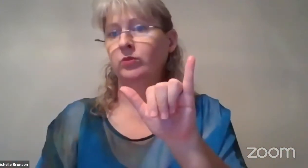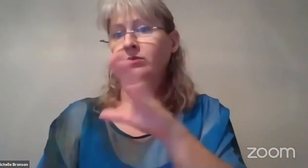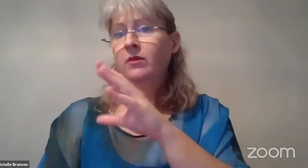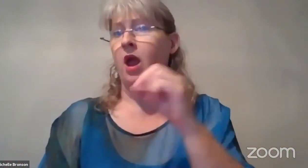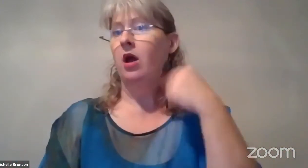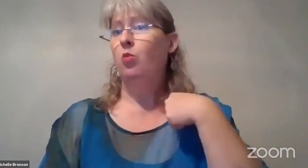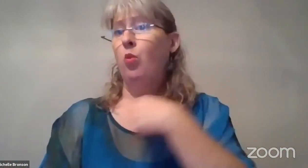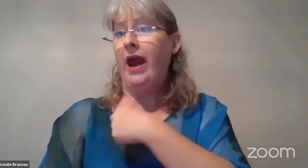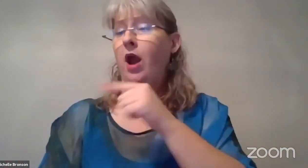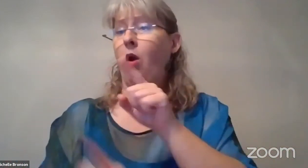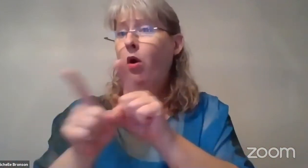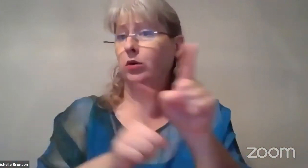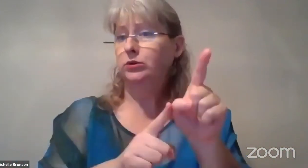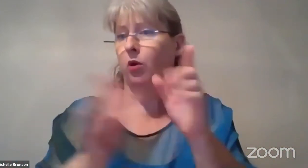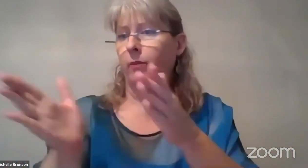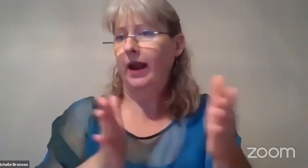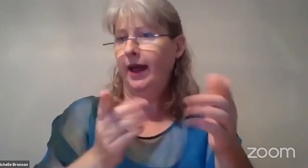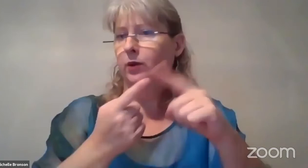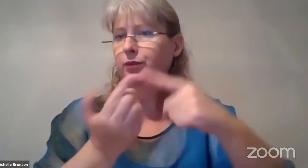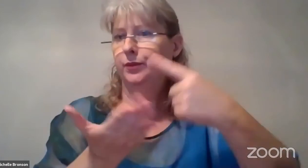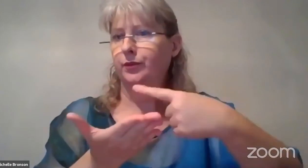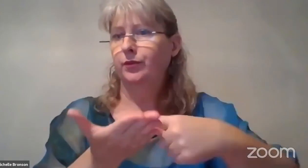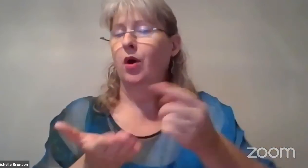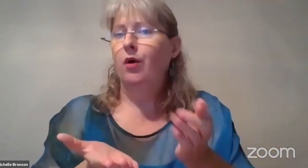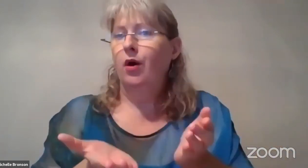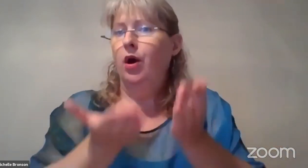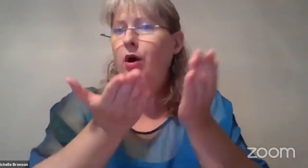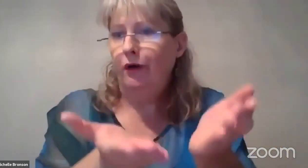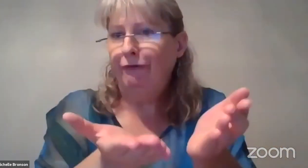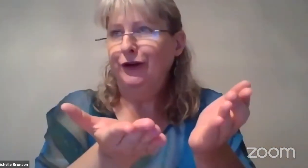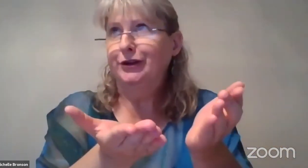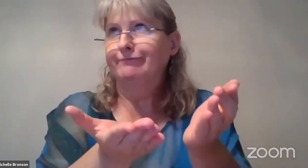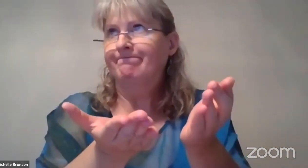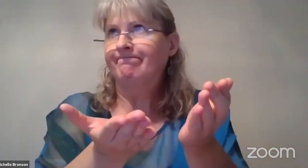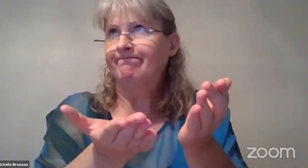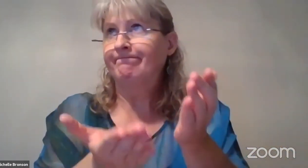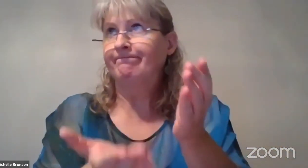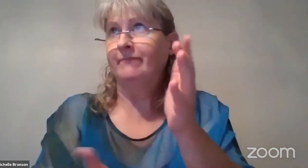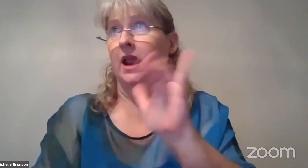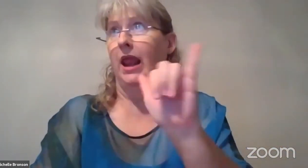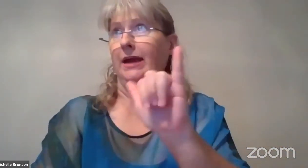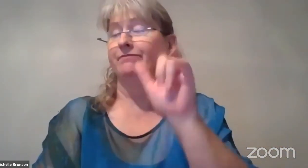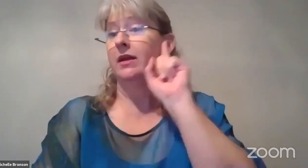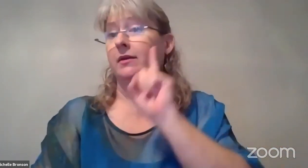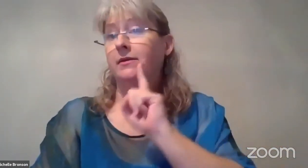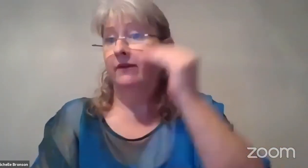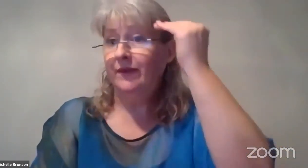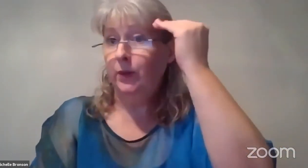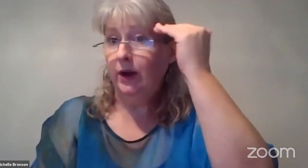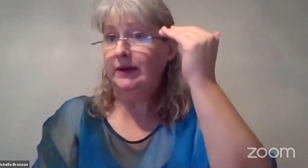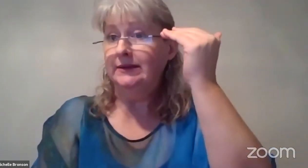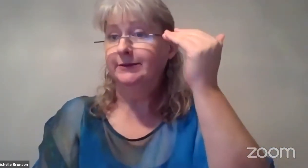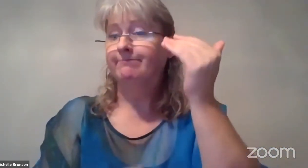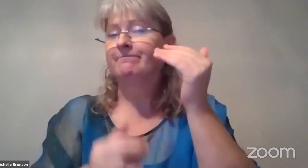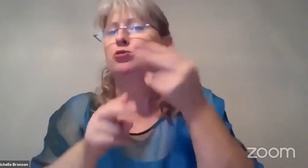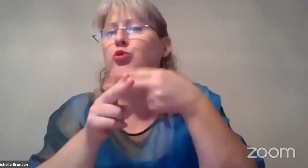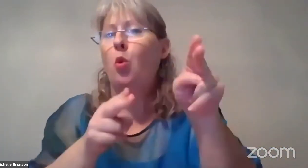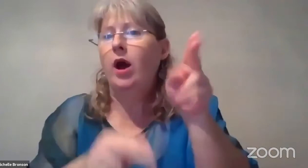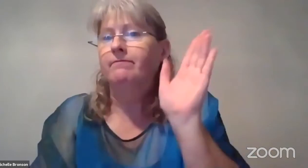be sure to get that out to the various instructors and teachers. We're also discussing